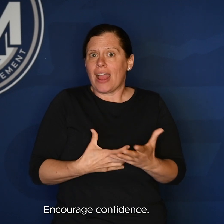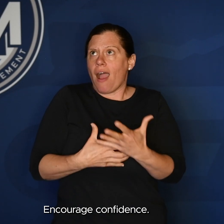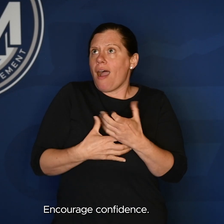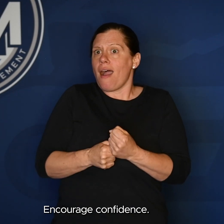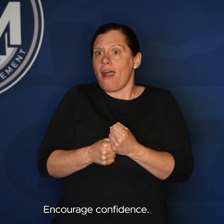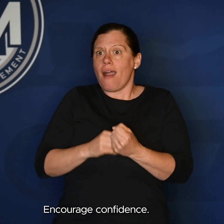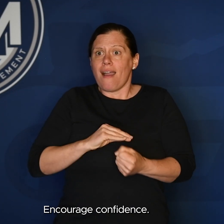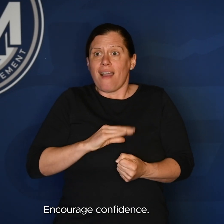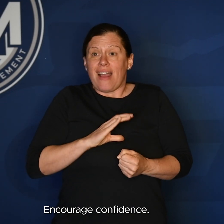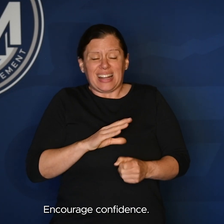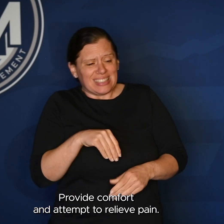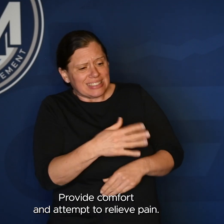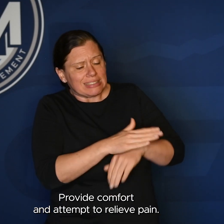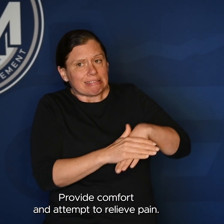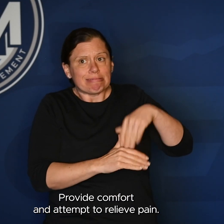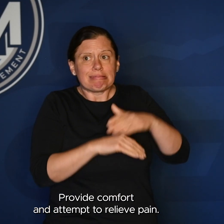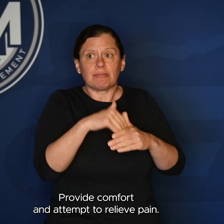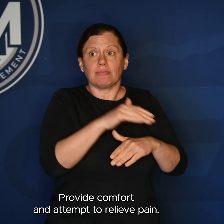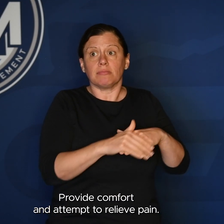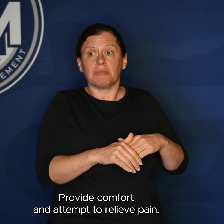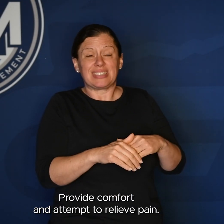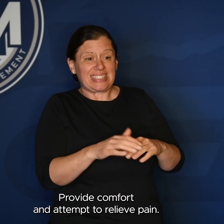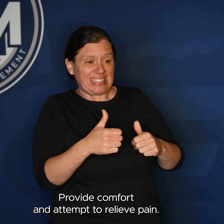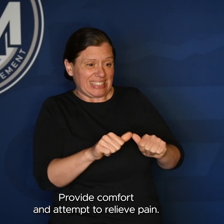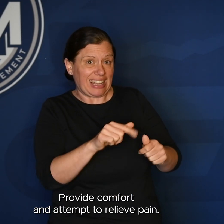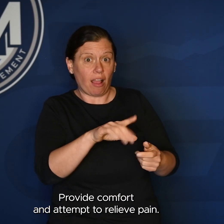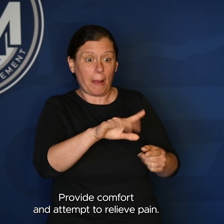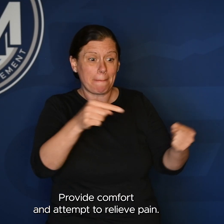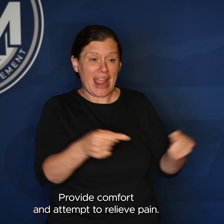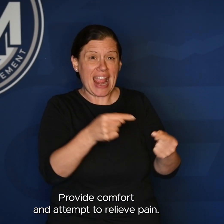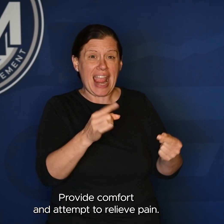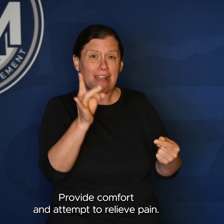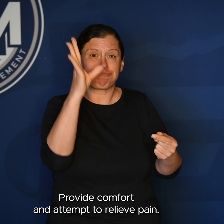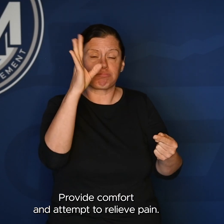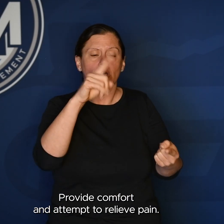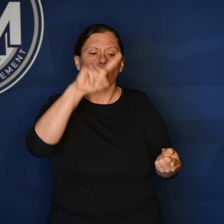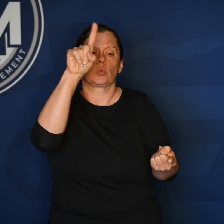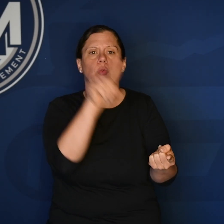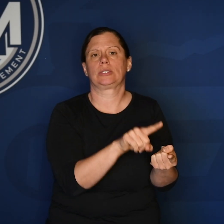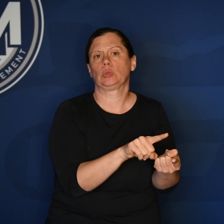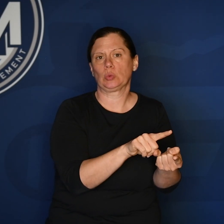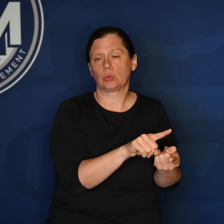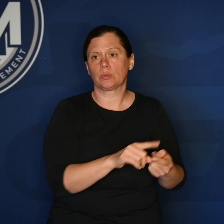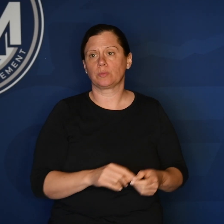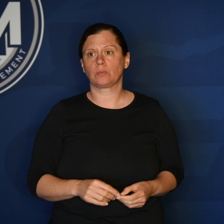Encourage confidence, provide comfort, and attempt to relieve pain.